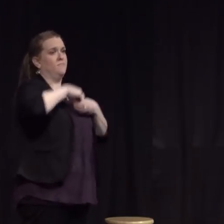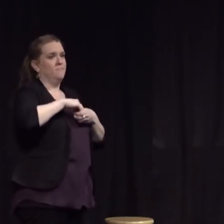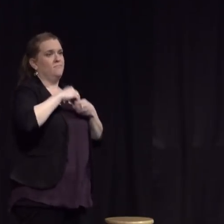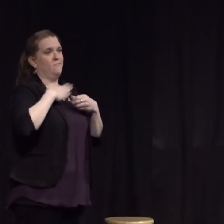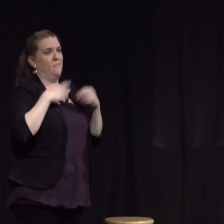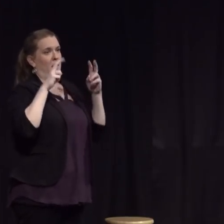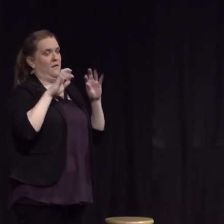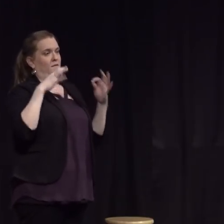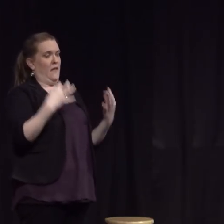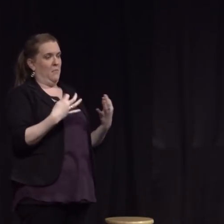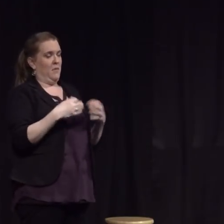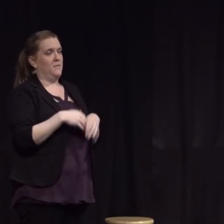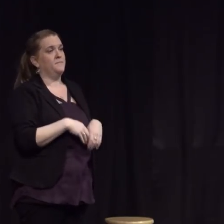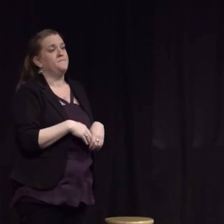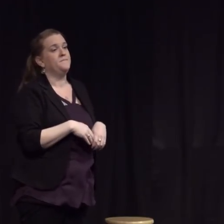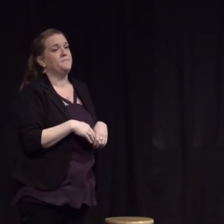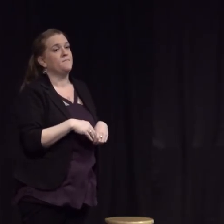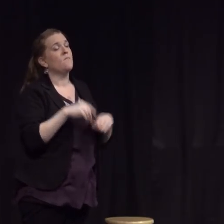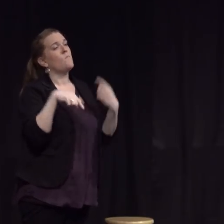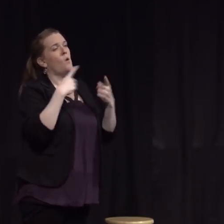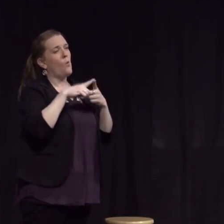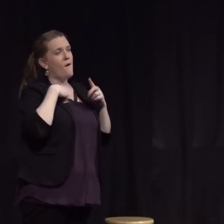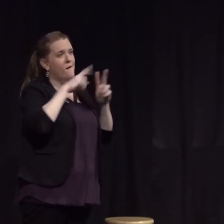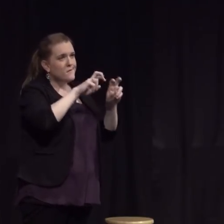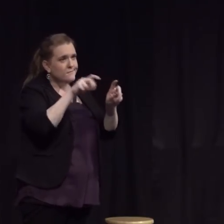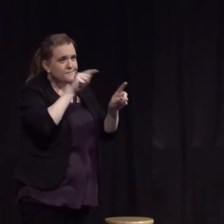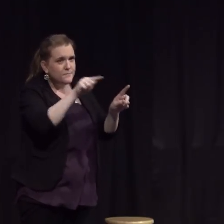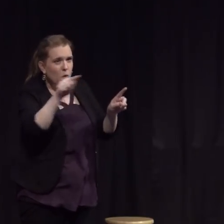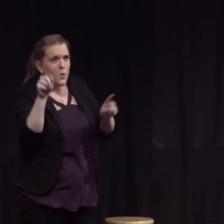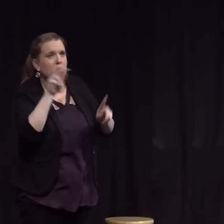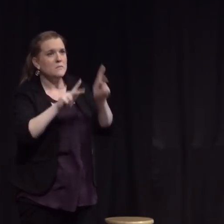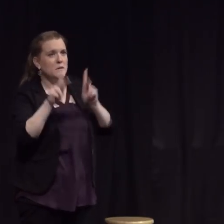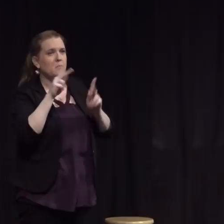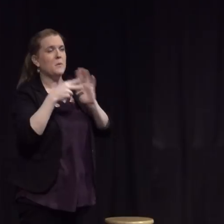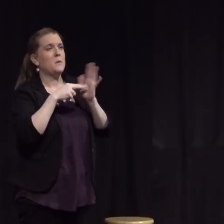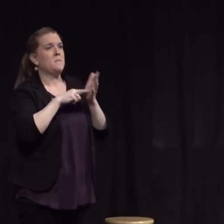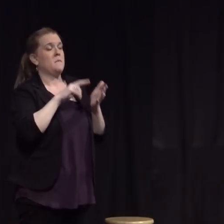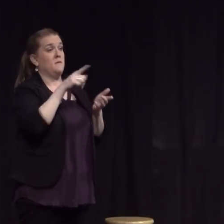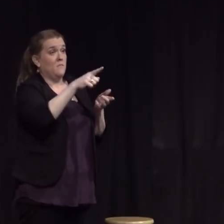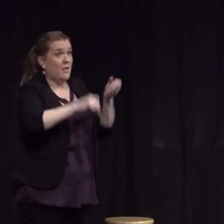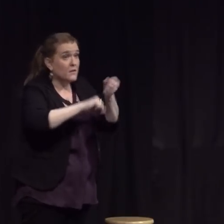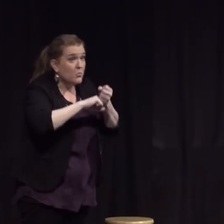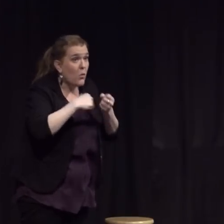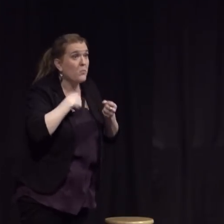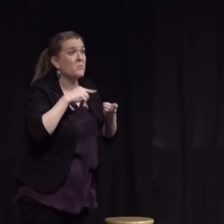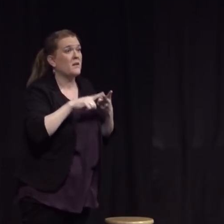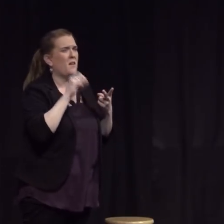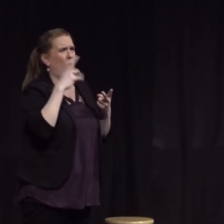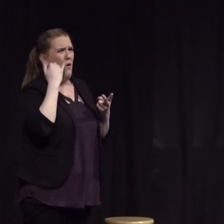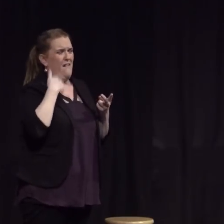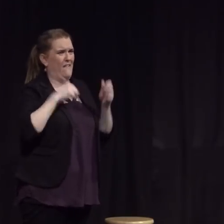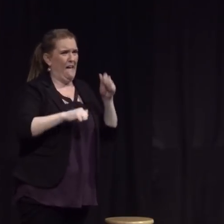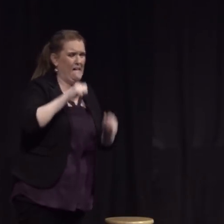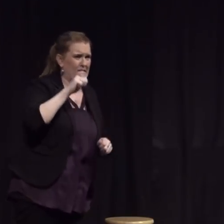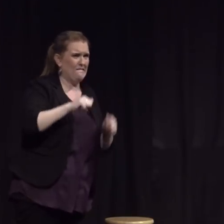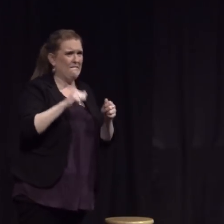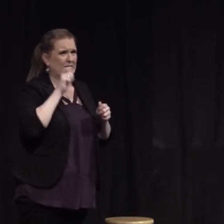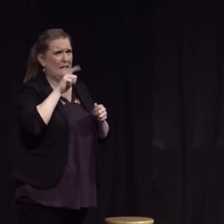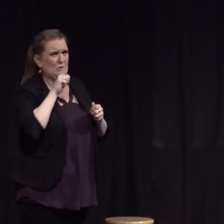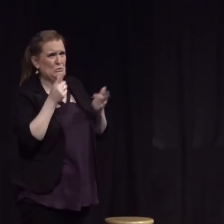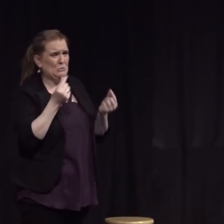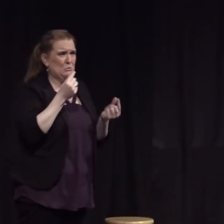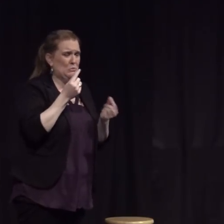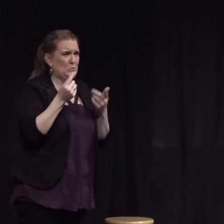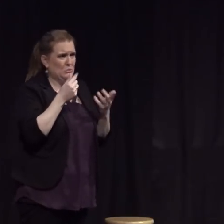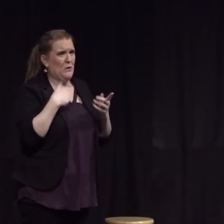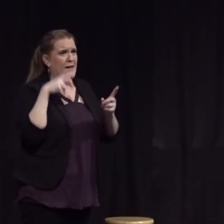find answers to questions, support when things did not go as planned, advice when the next step was unclear, and guidance when what I